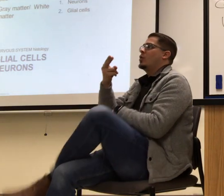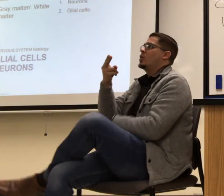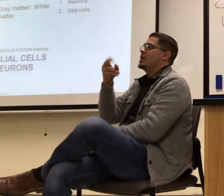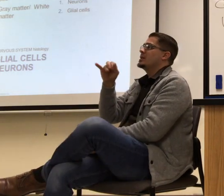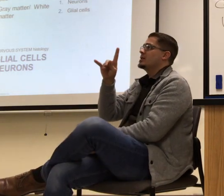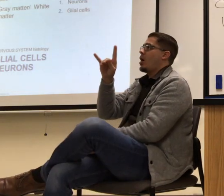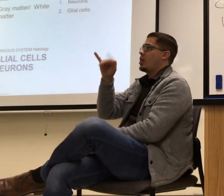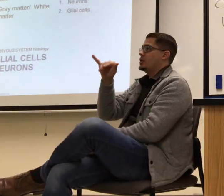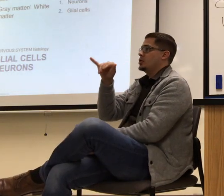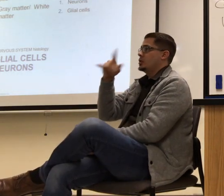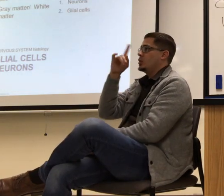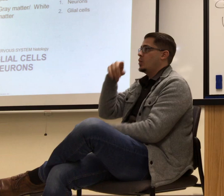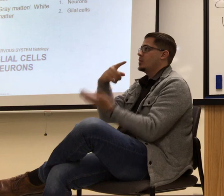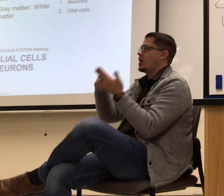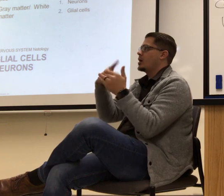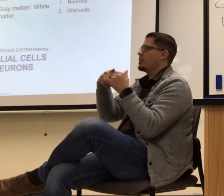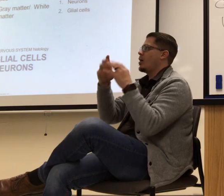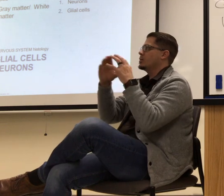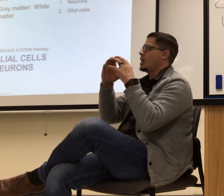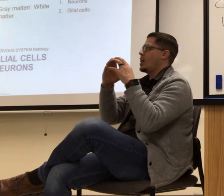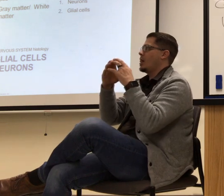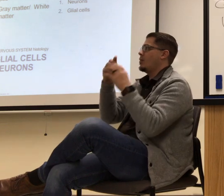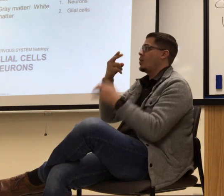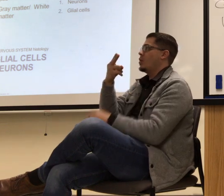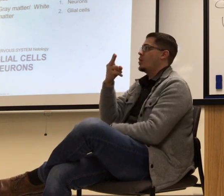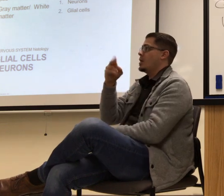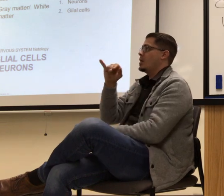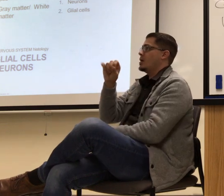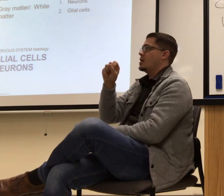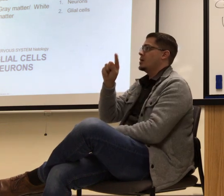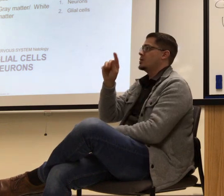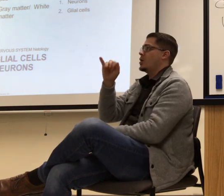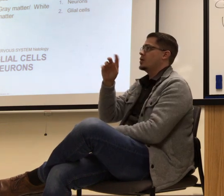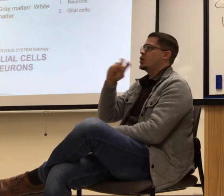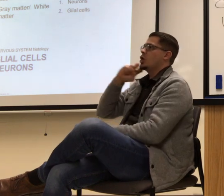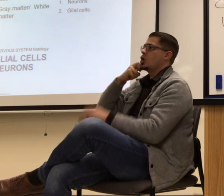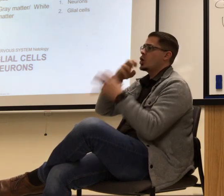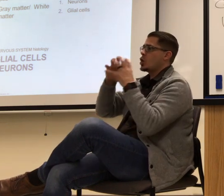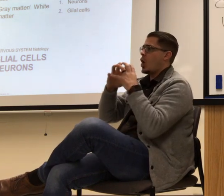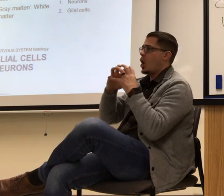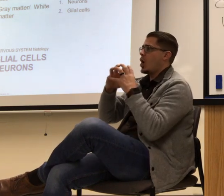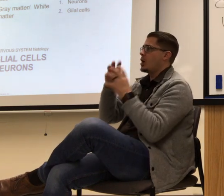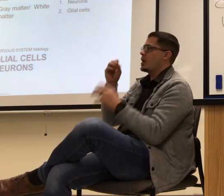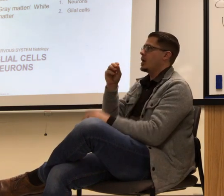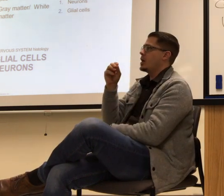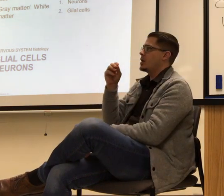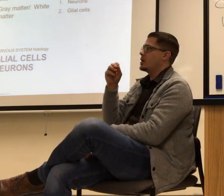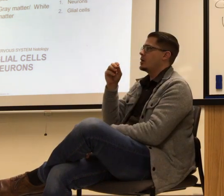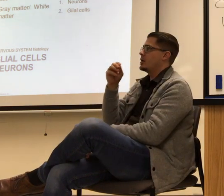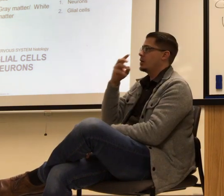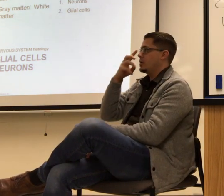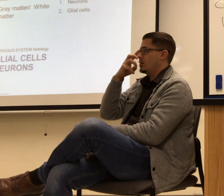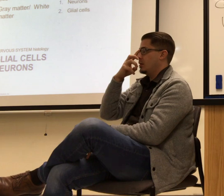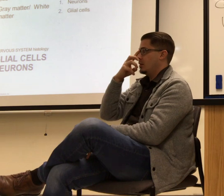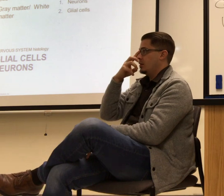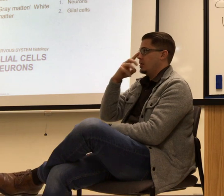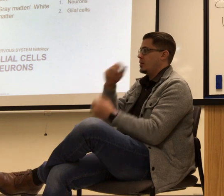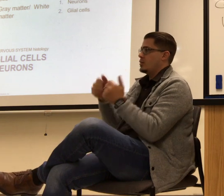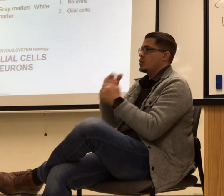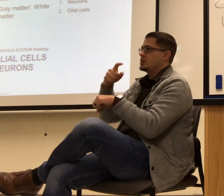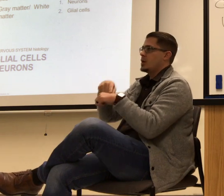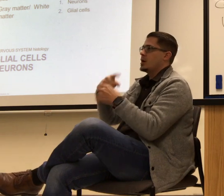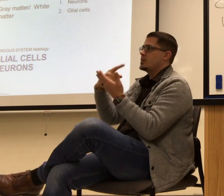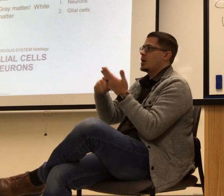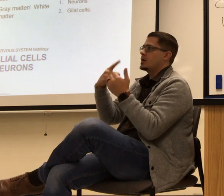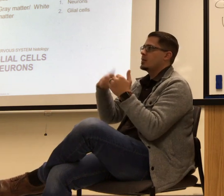cells. So in terms of the histology, we talk about the neurons and the glial cells. We spend most of the time talking about the